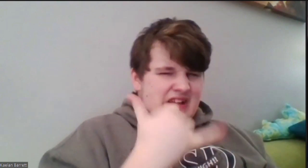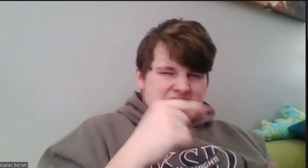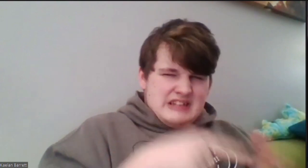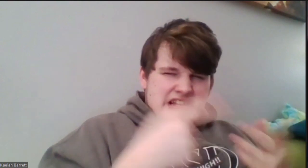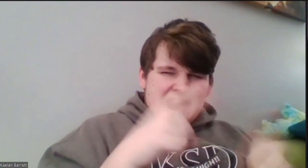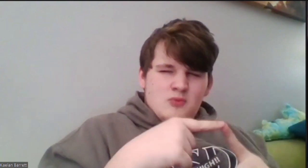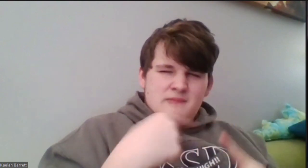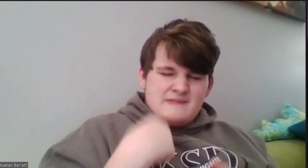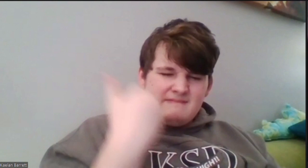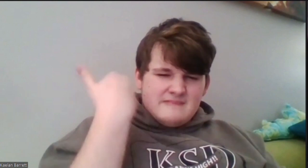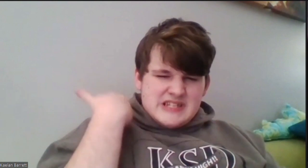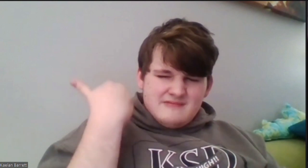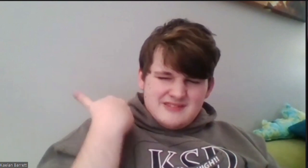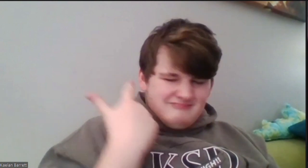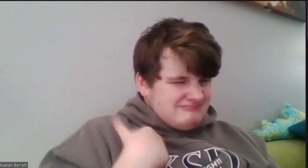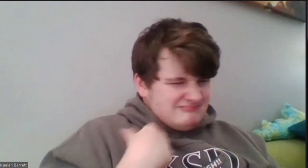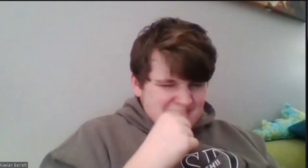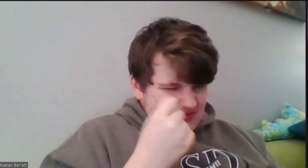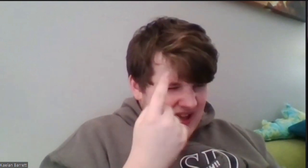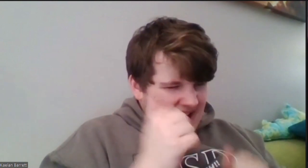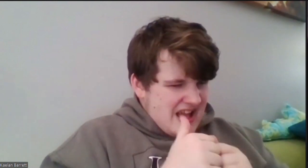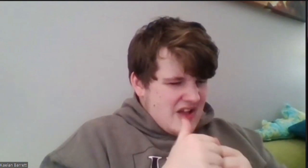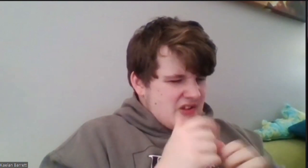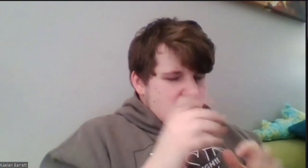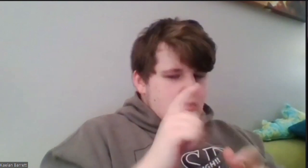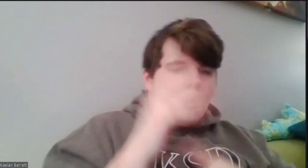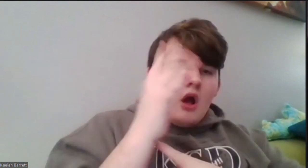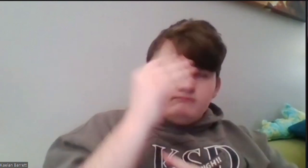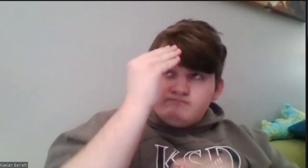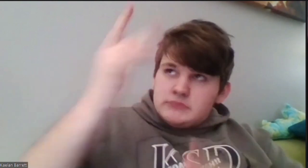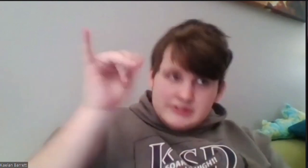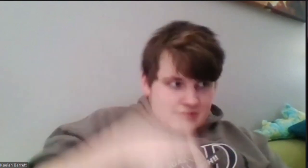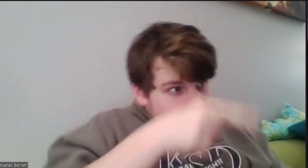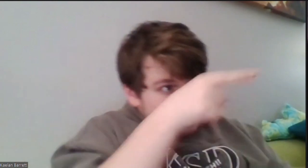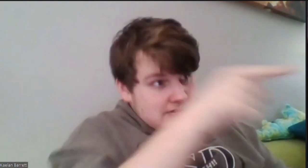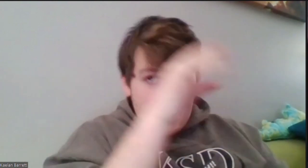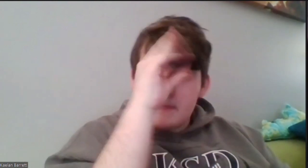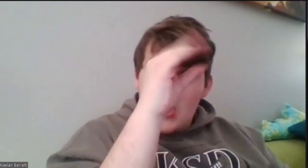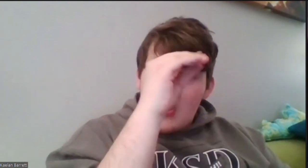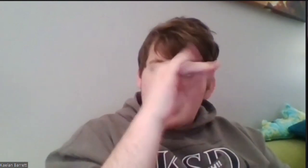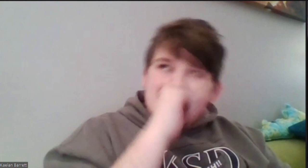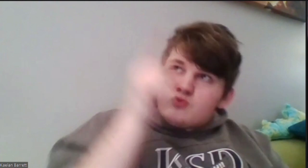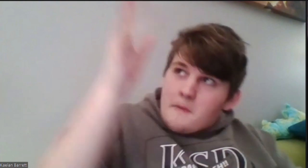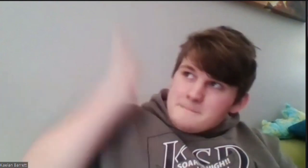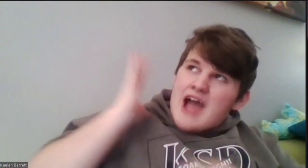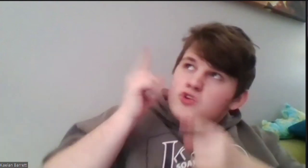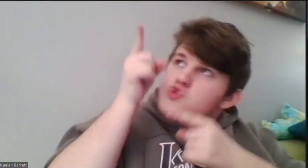Why do I feel some sort of similarity here? Feels like I've been here before. And the light says,